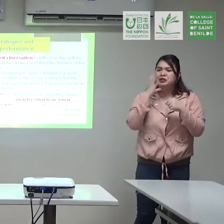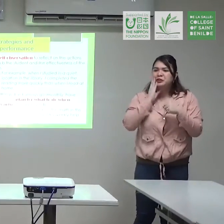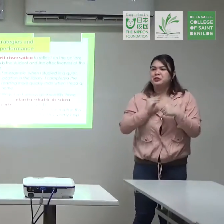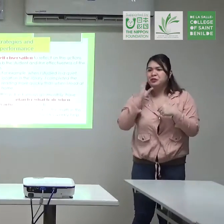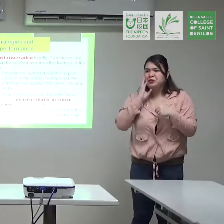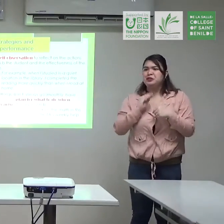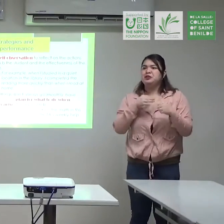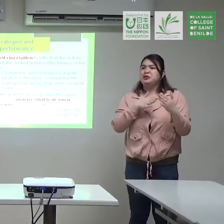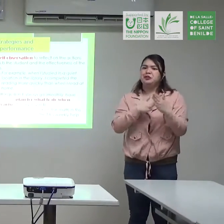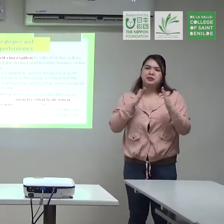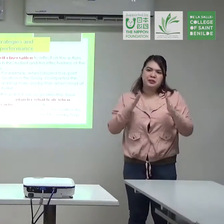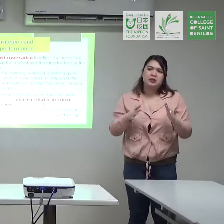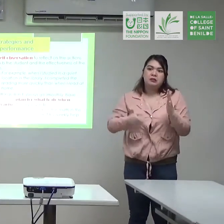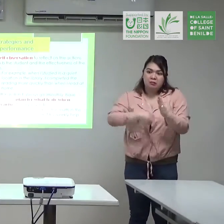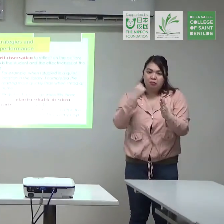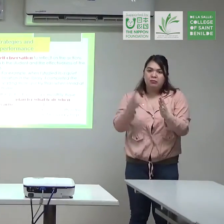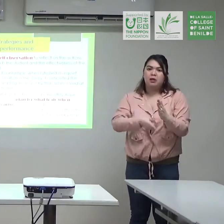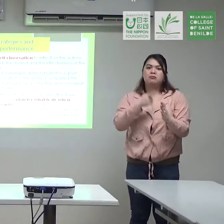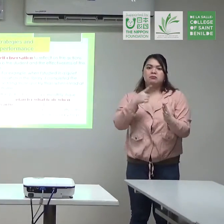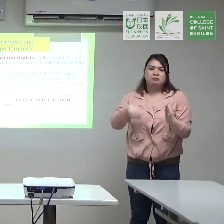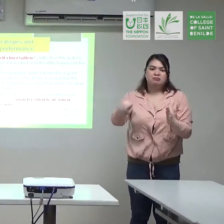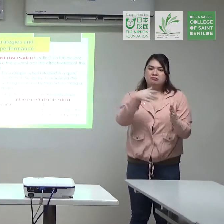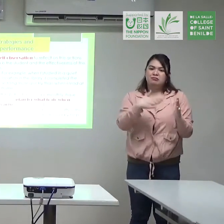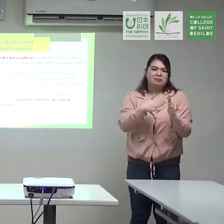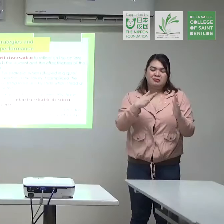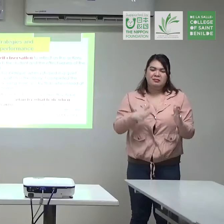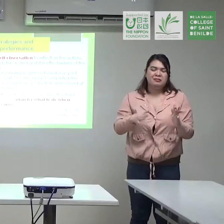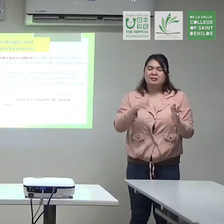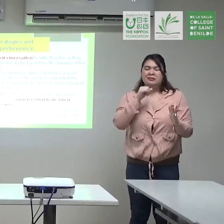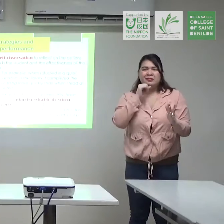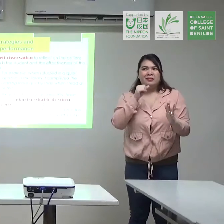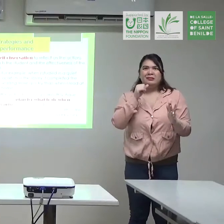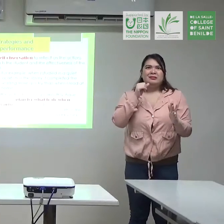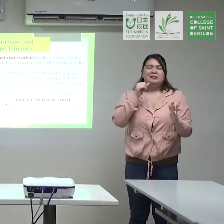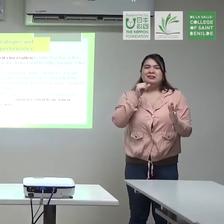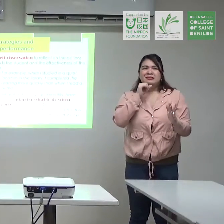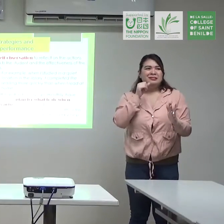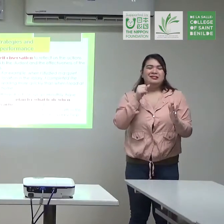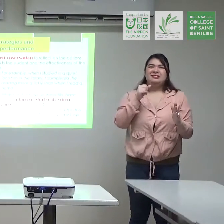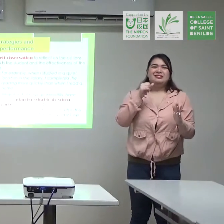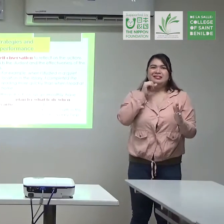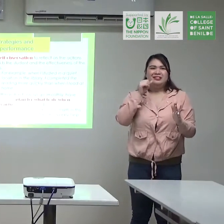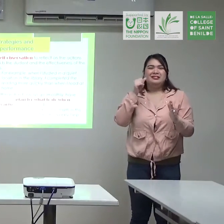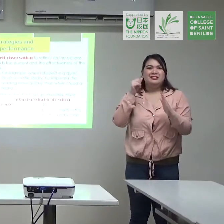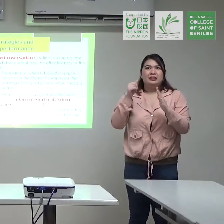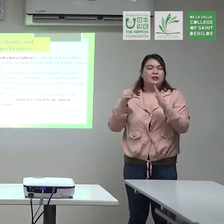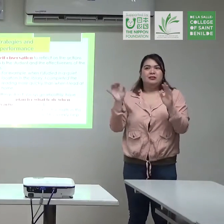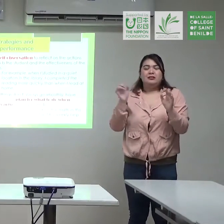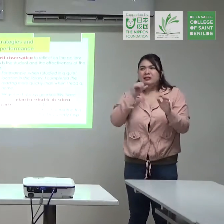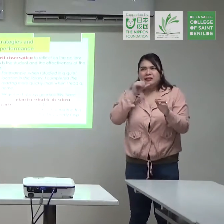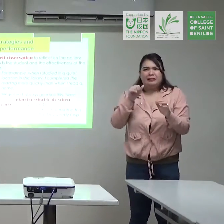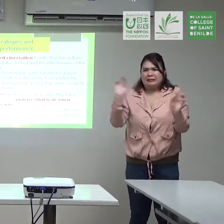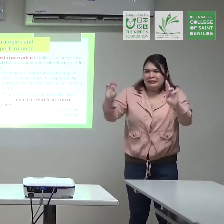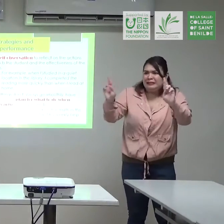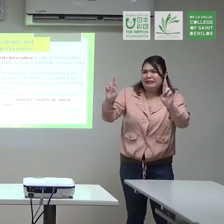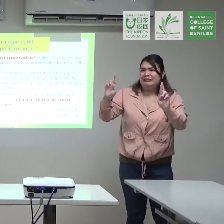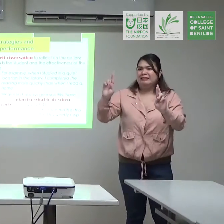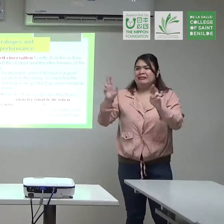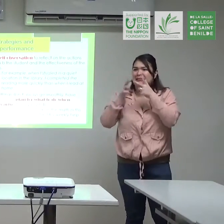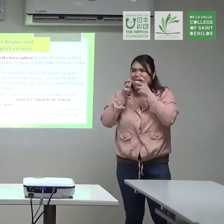little obstacles can sometimes make a student go crazy if he doesn't know how to handle